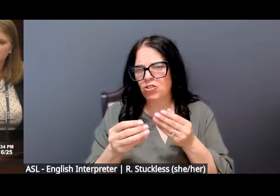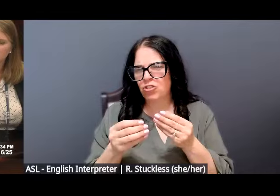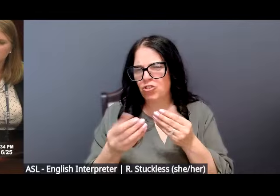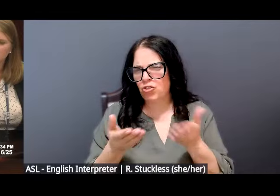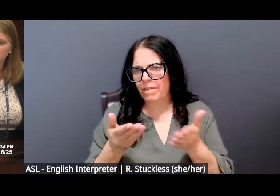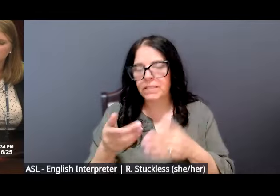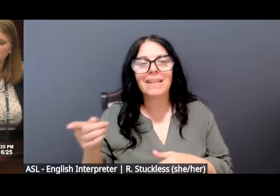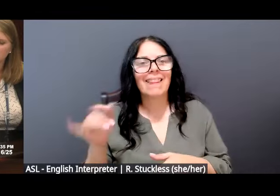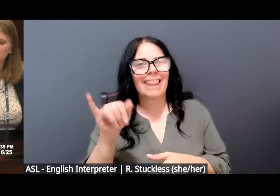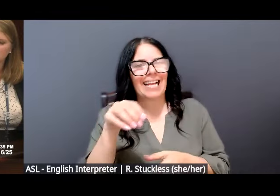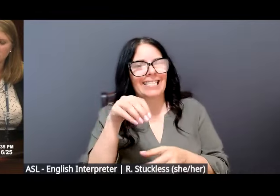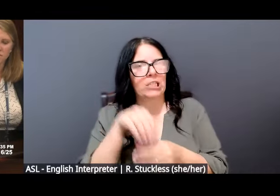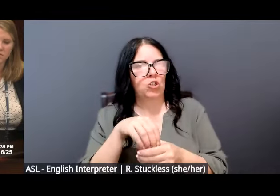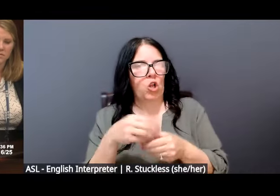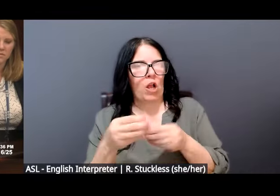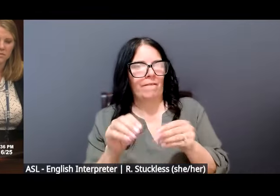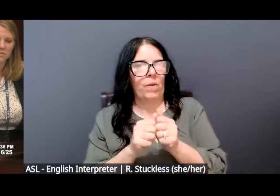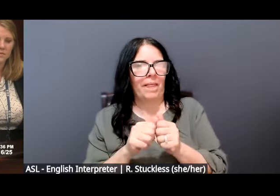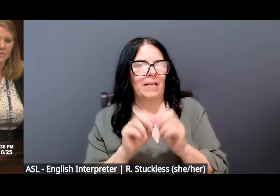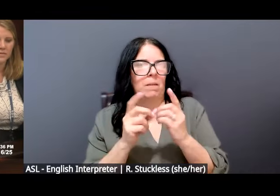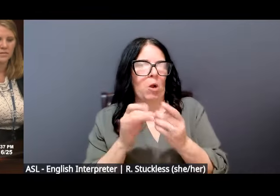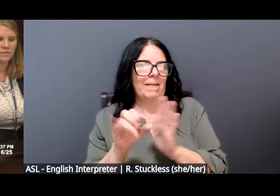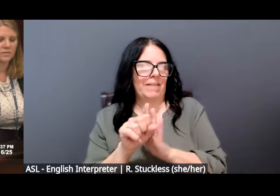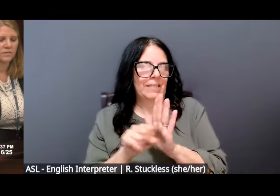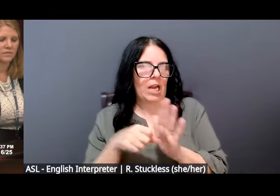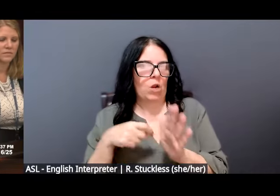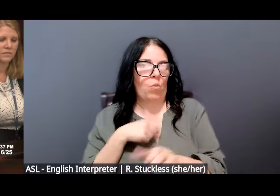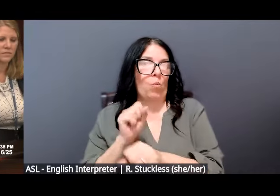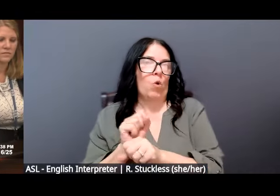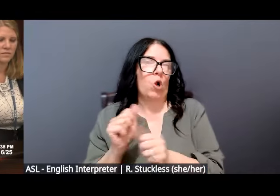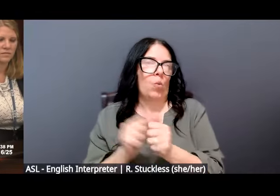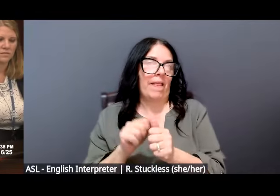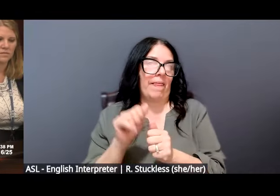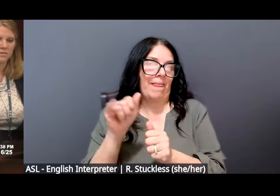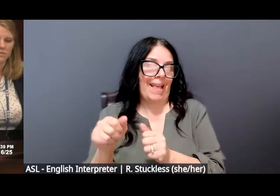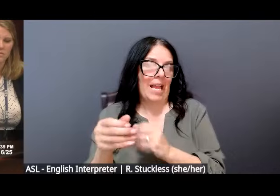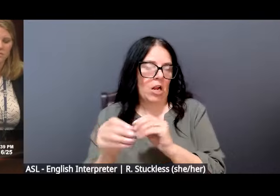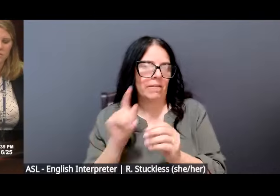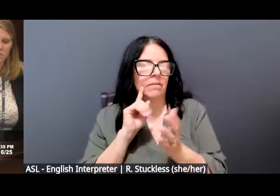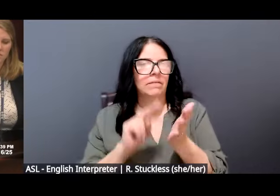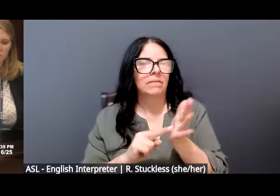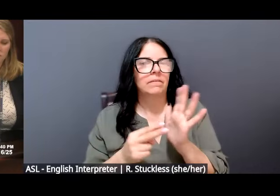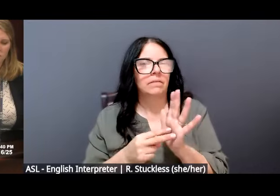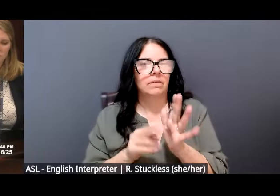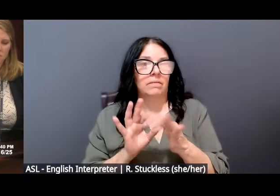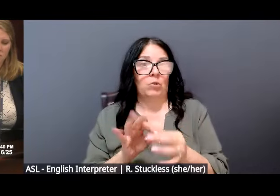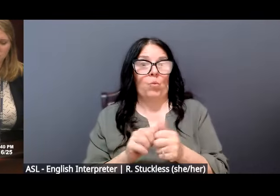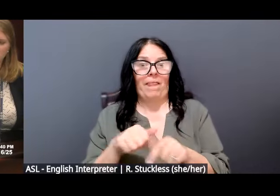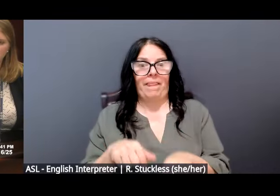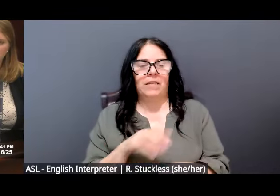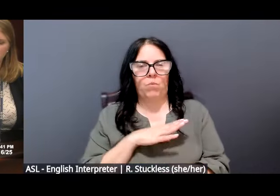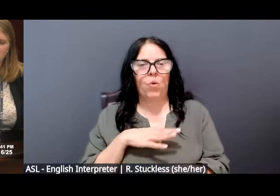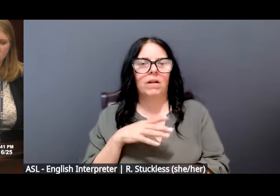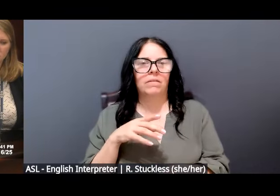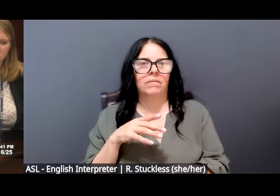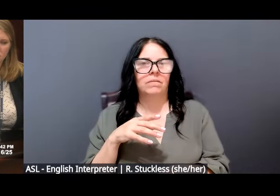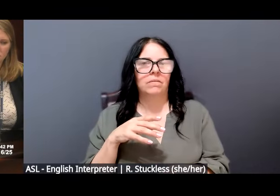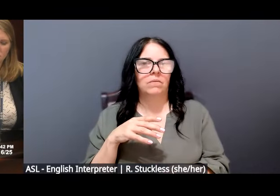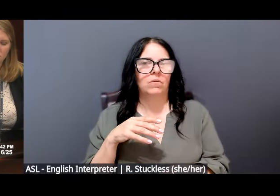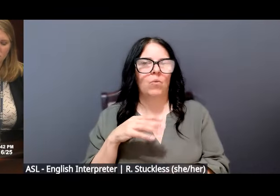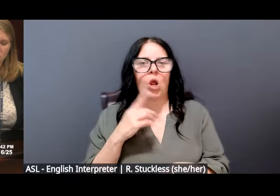Department of State. That's the office we work with to, they relevant to this board was the office that we referred all